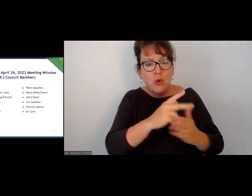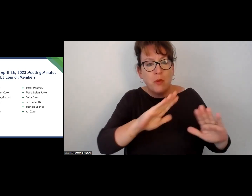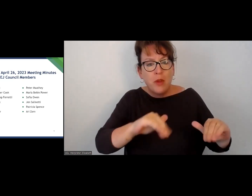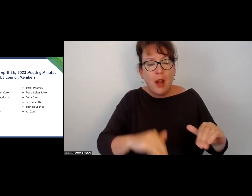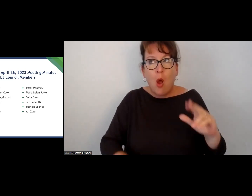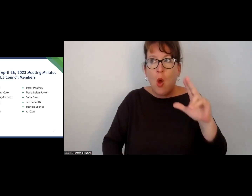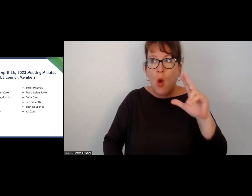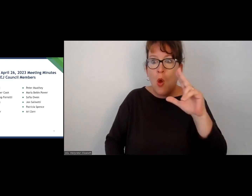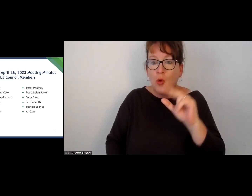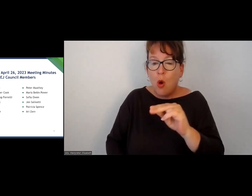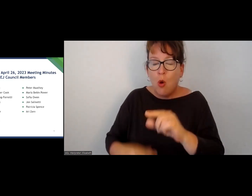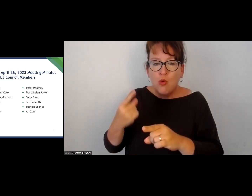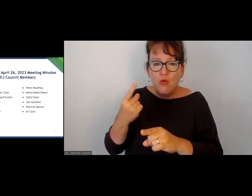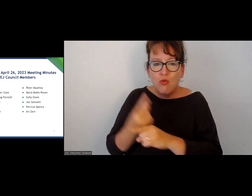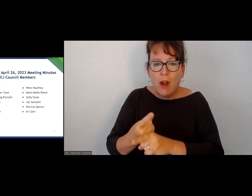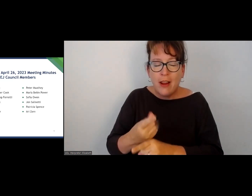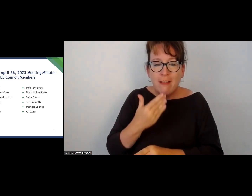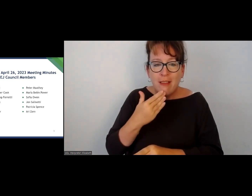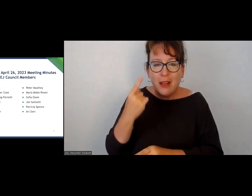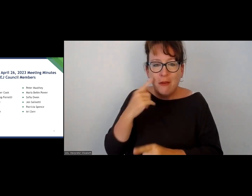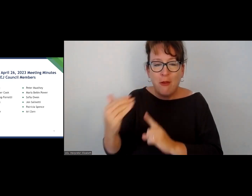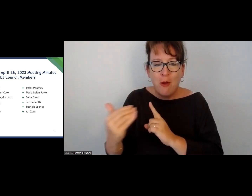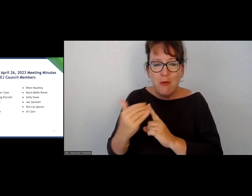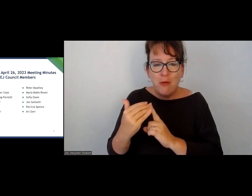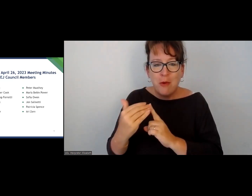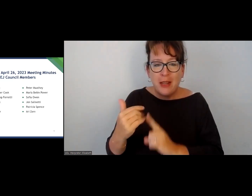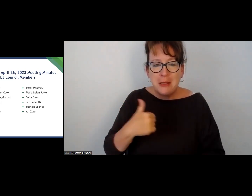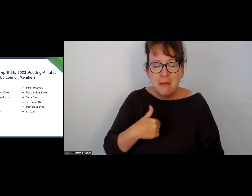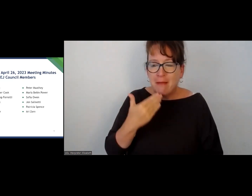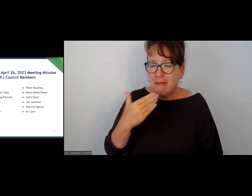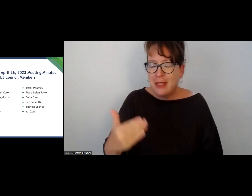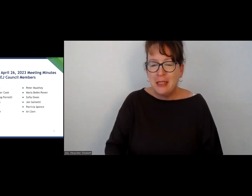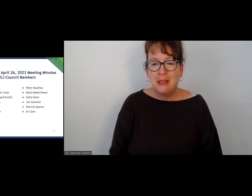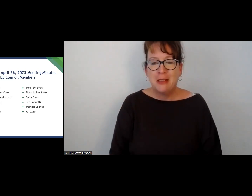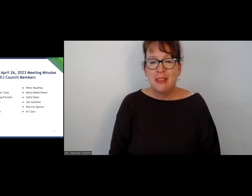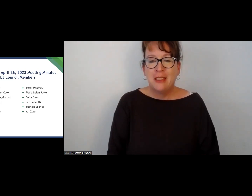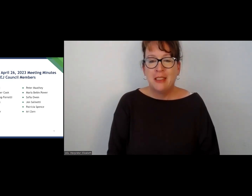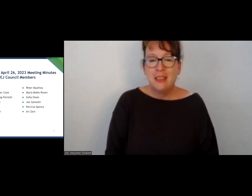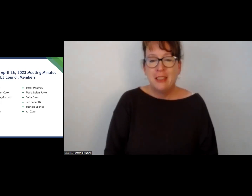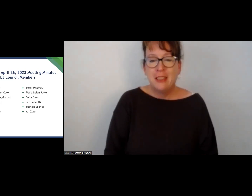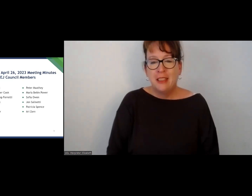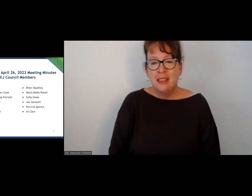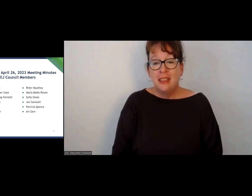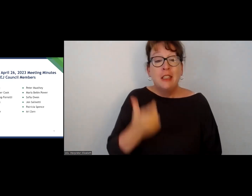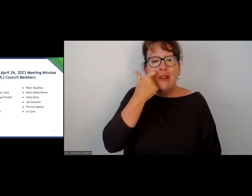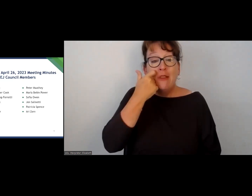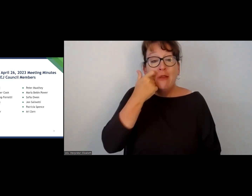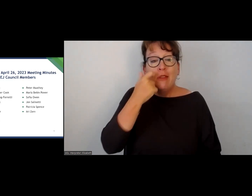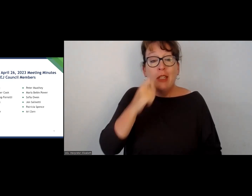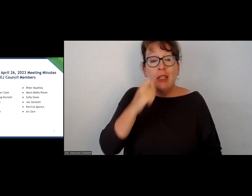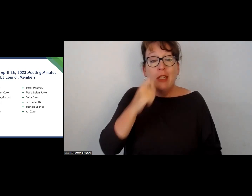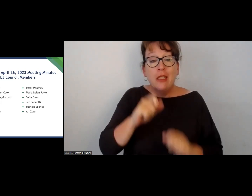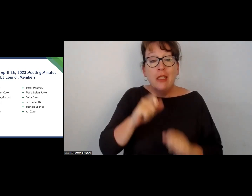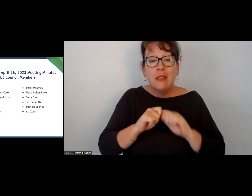totally right. Thank you for reminding me. So we sent out the minutes